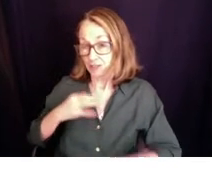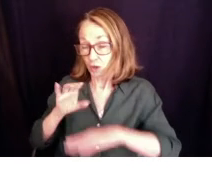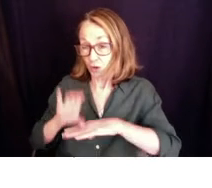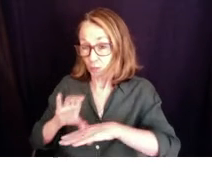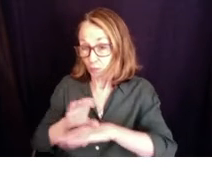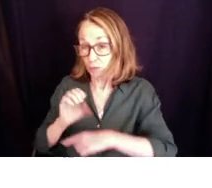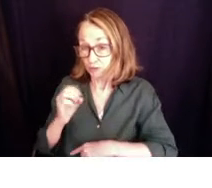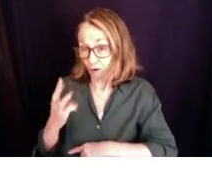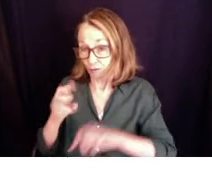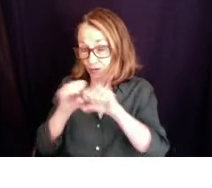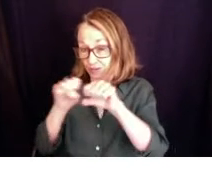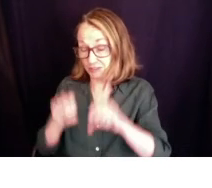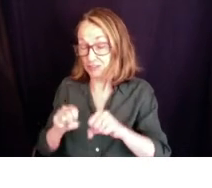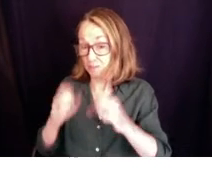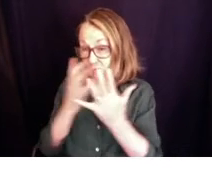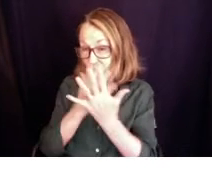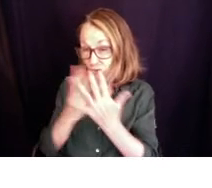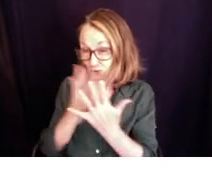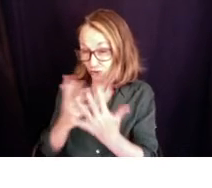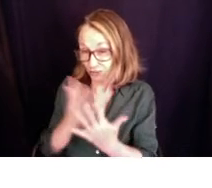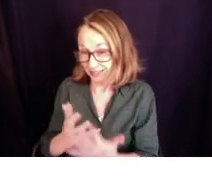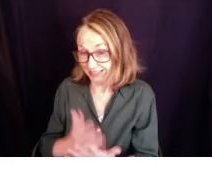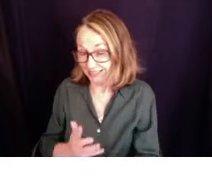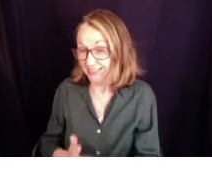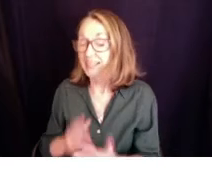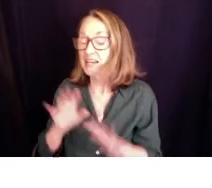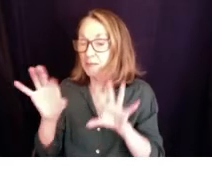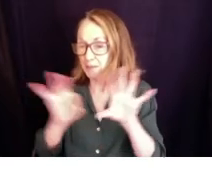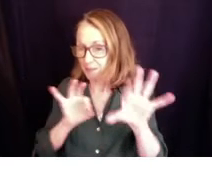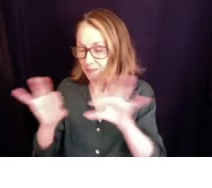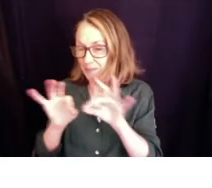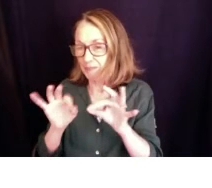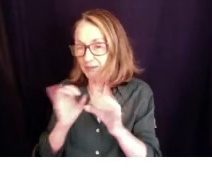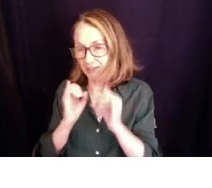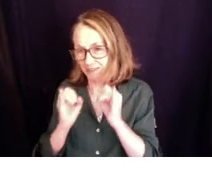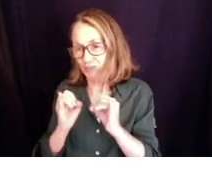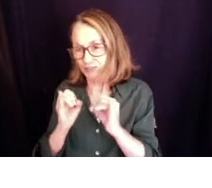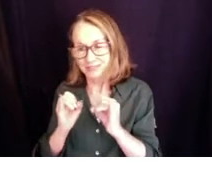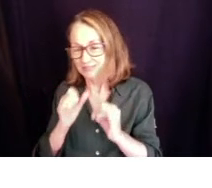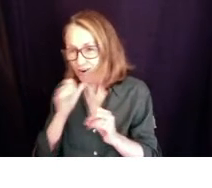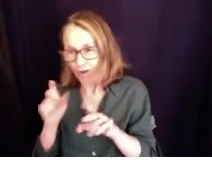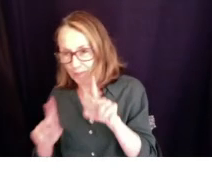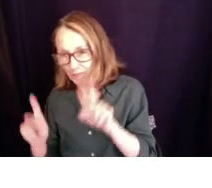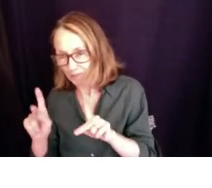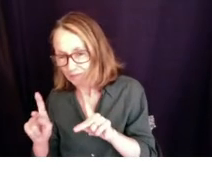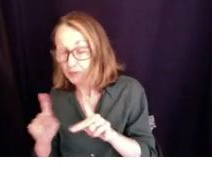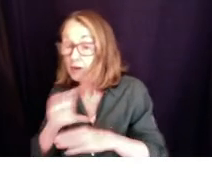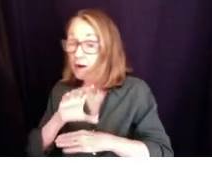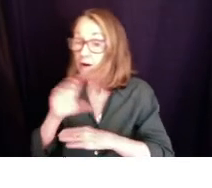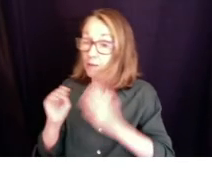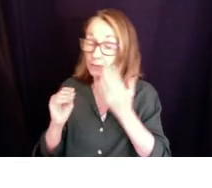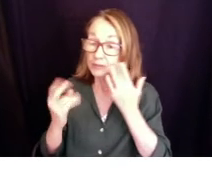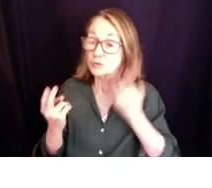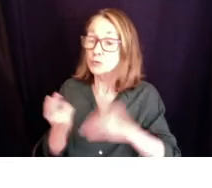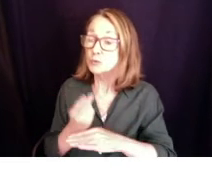used. What is an applicant tracking system? Well, it's a software that selects top applicants. Companies use